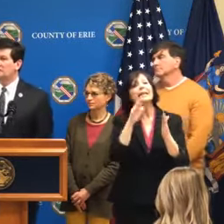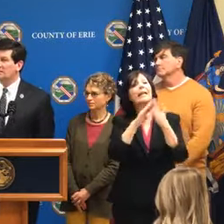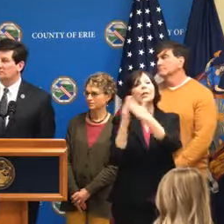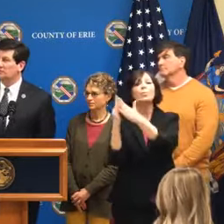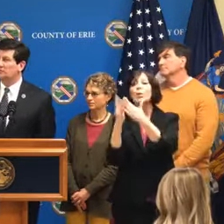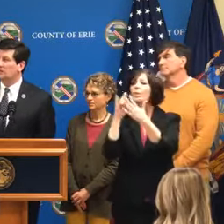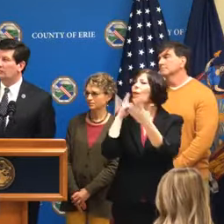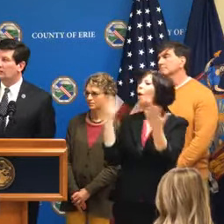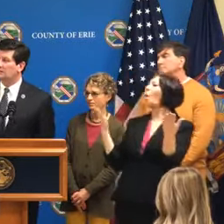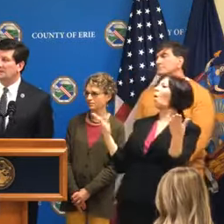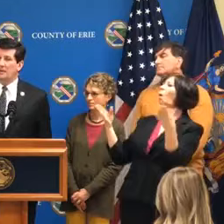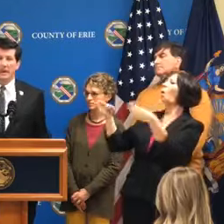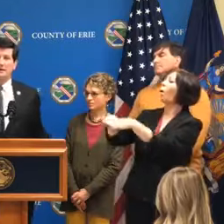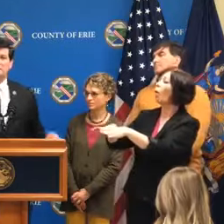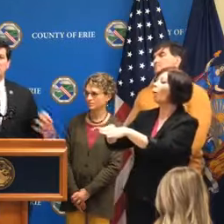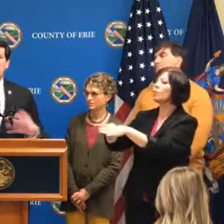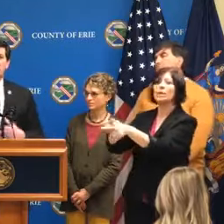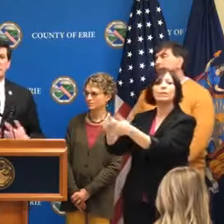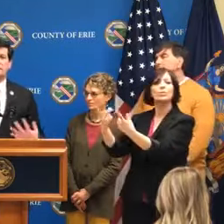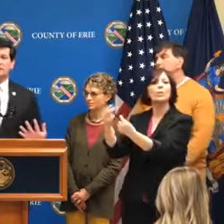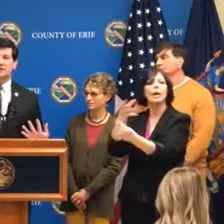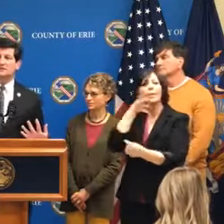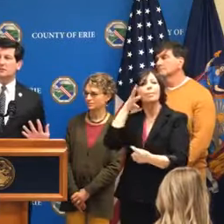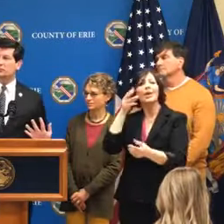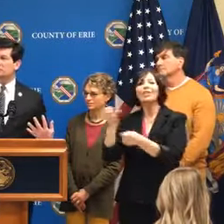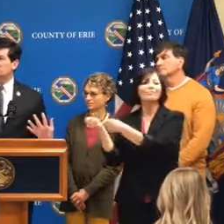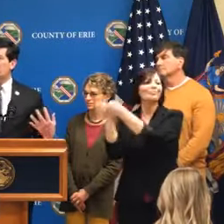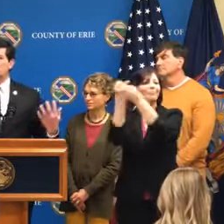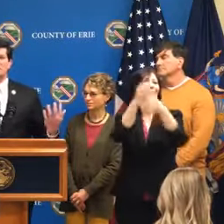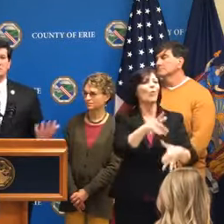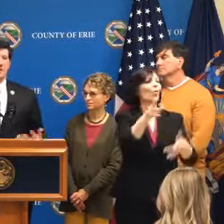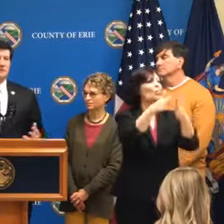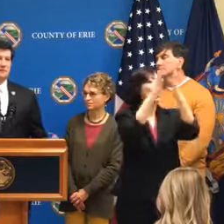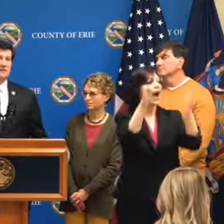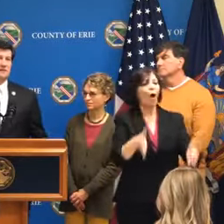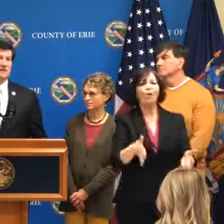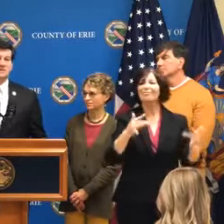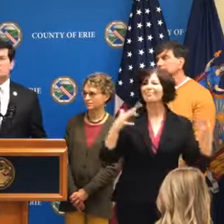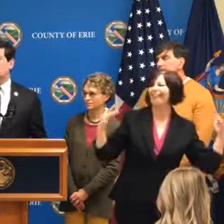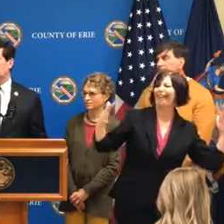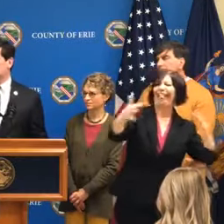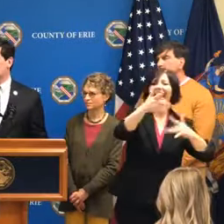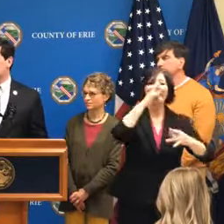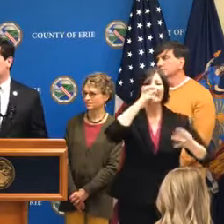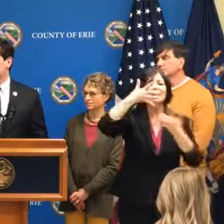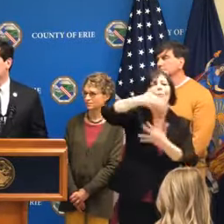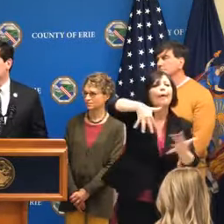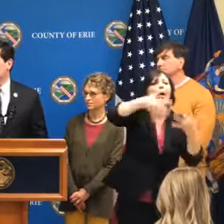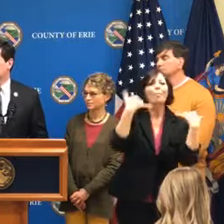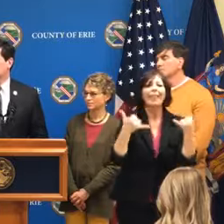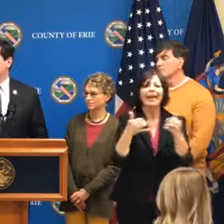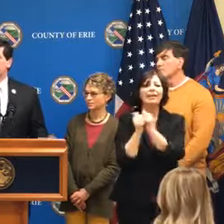did the mass closures already is parents are dropping off their kids at one person's house and there's 10 or 15 kids at one person's